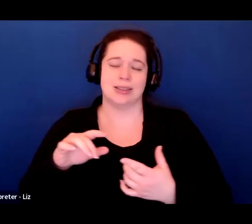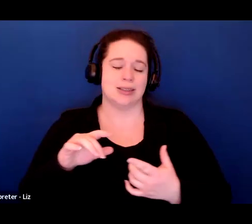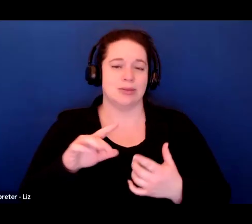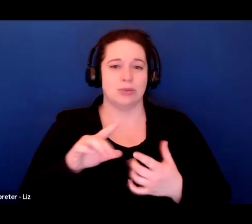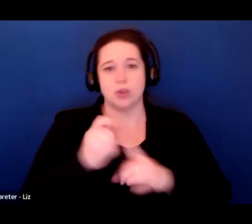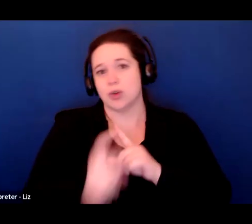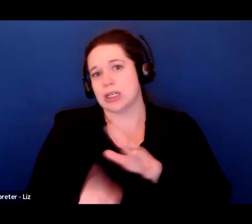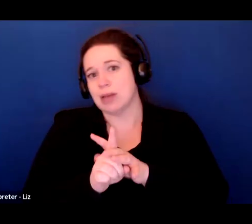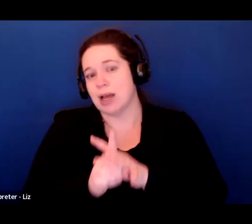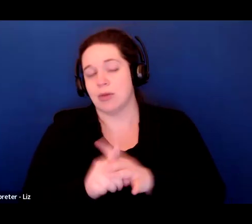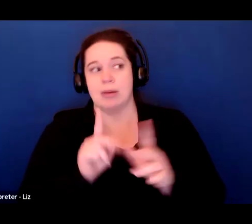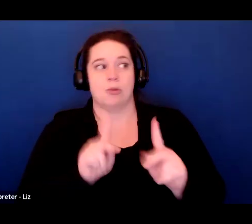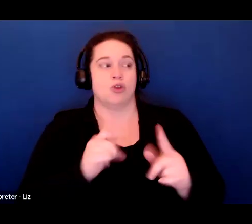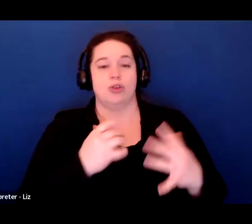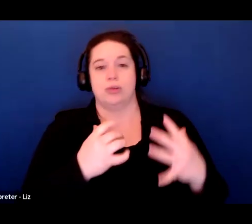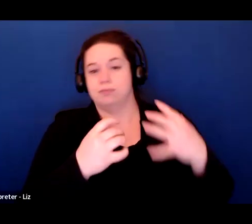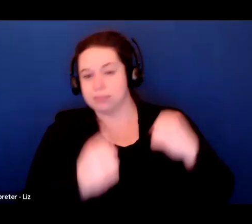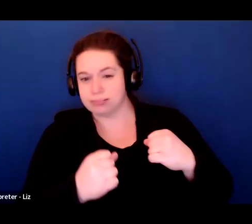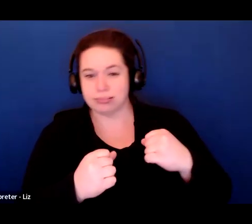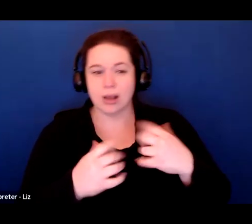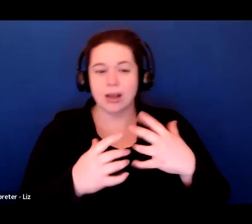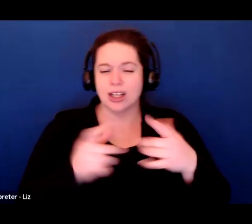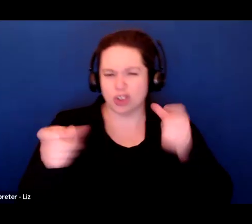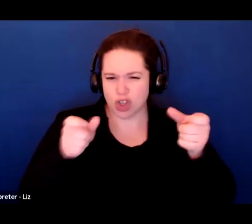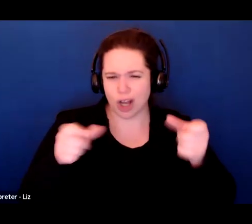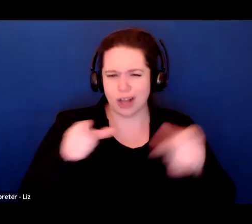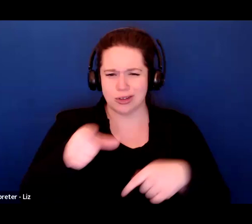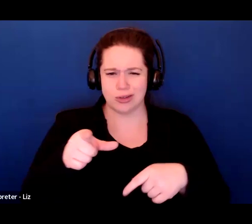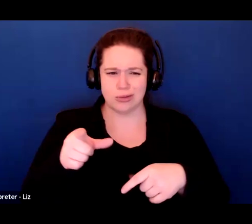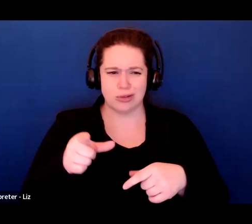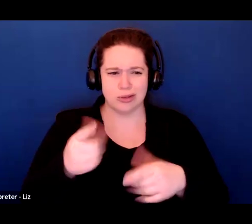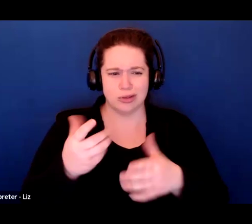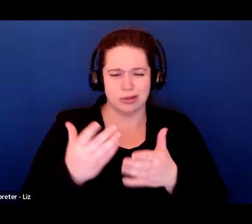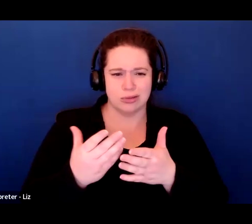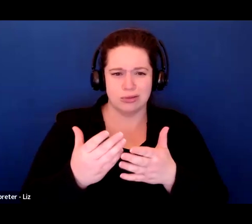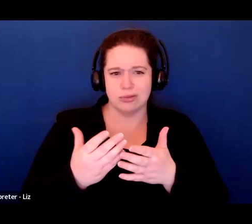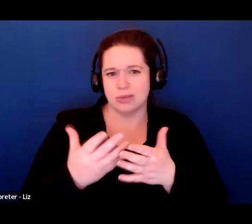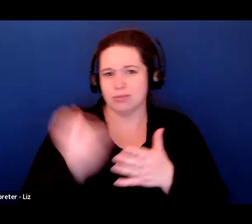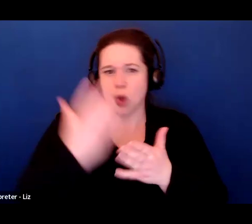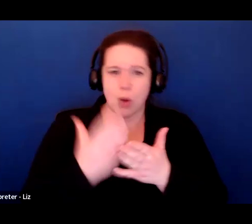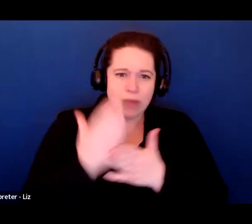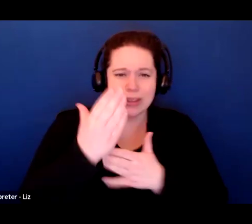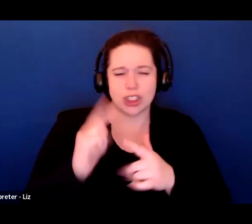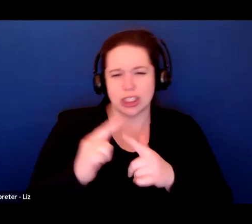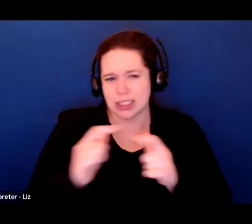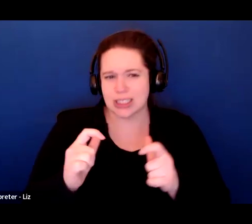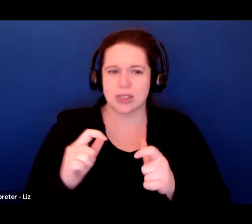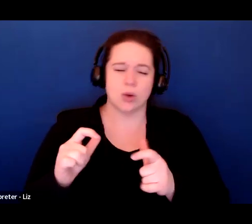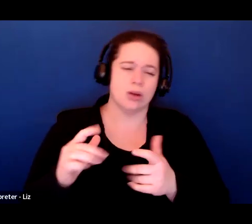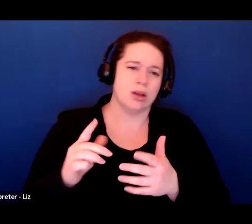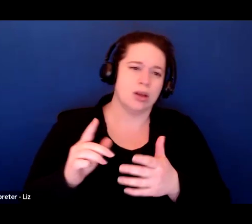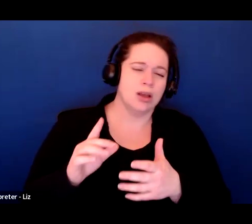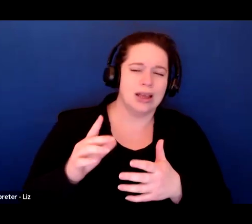you, trying to kind of overrun your privileges or something, and how can you deal with these situations? So they give you some examples